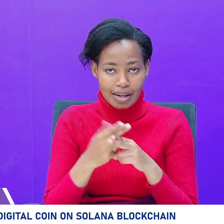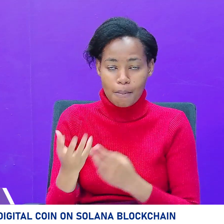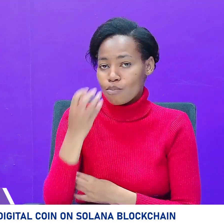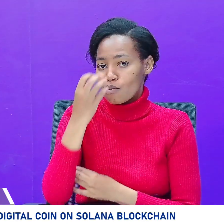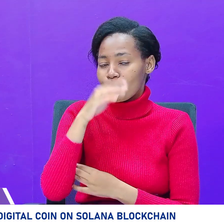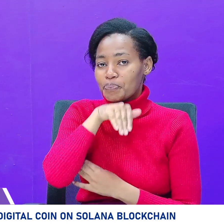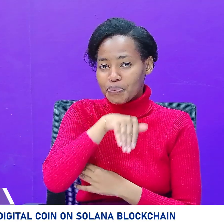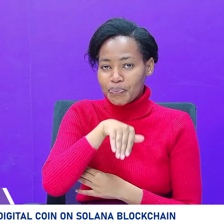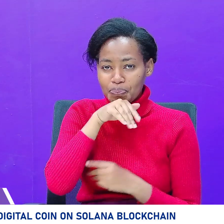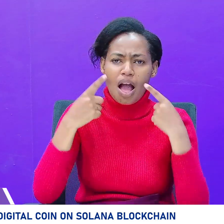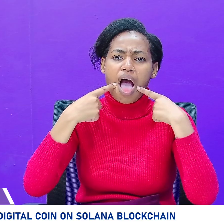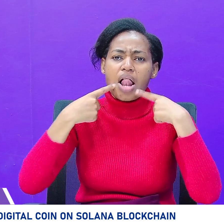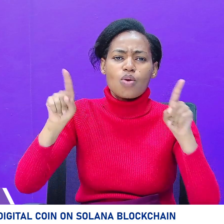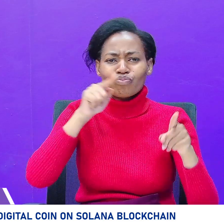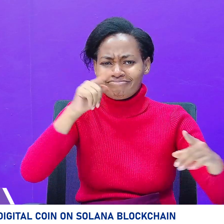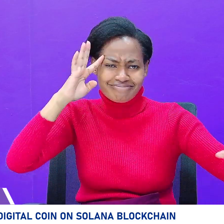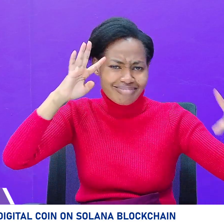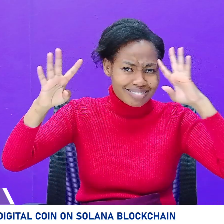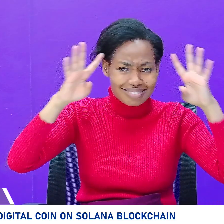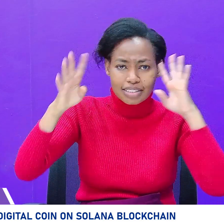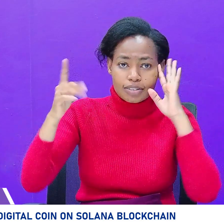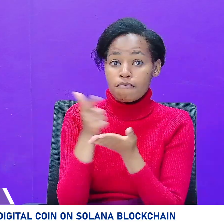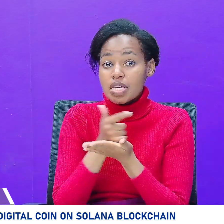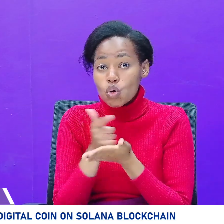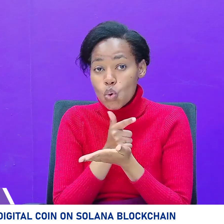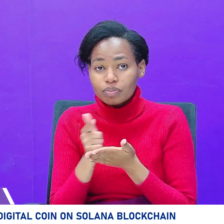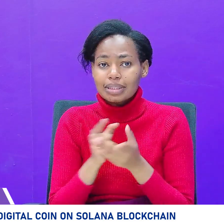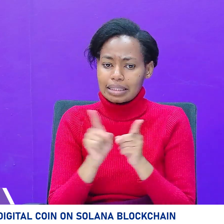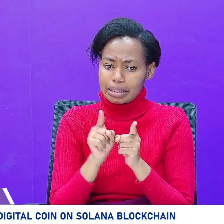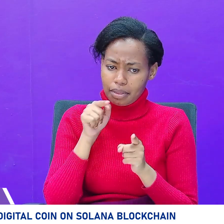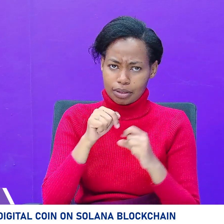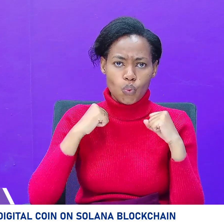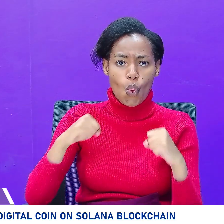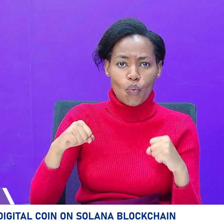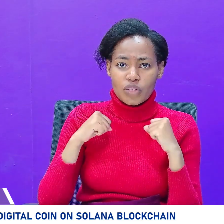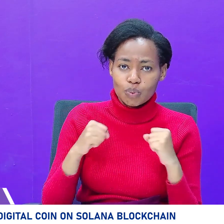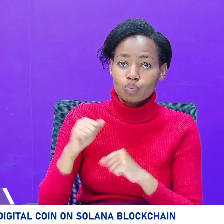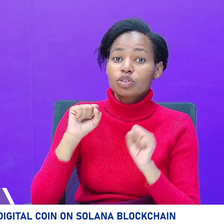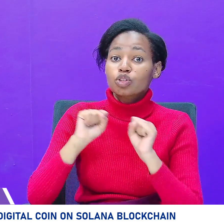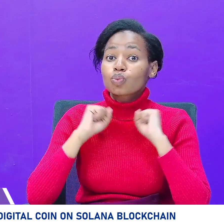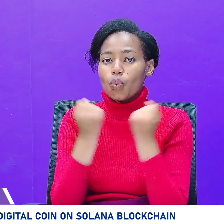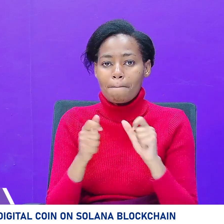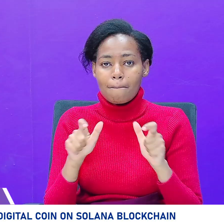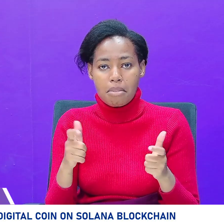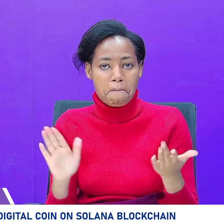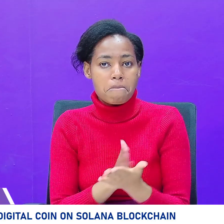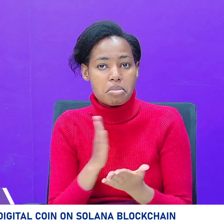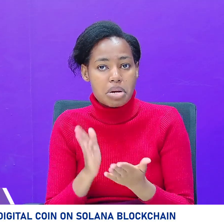Former Prime Minister Raila Odinga announced the initiative in a video on his official social media pages, describing